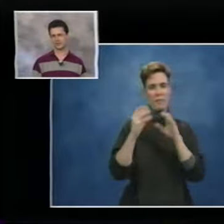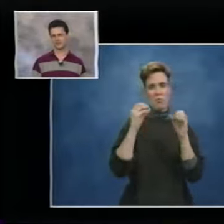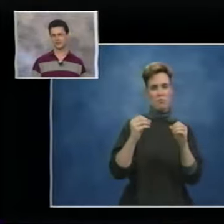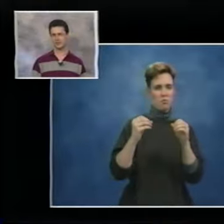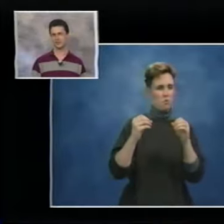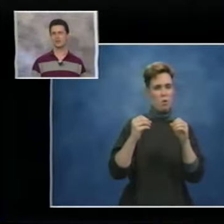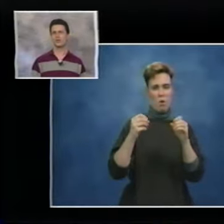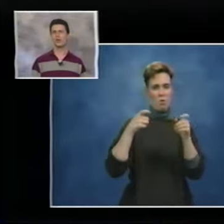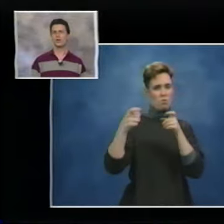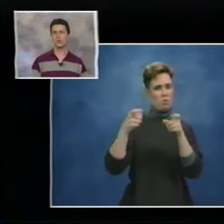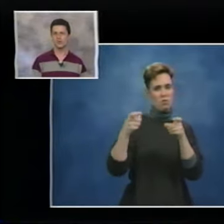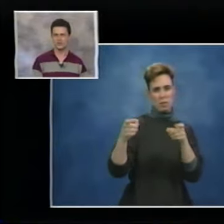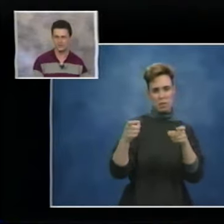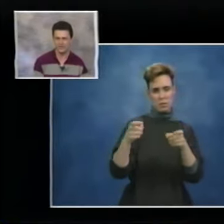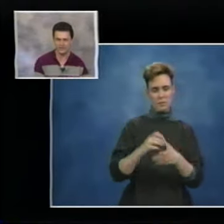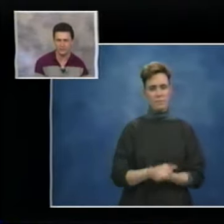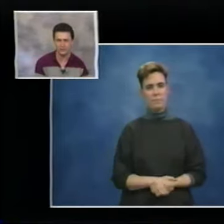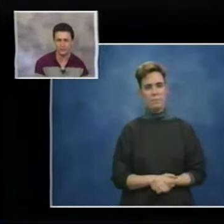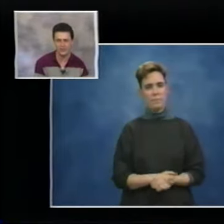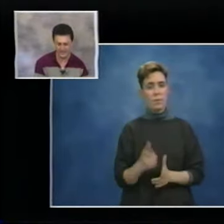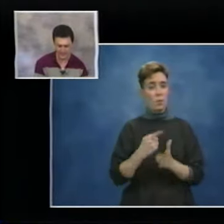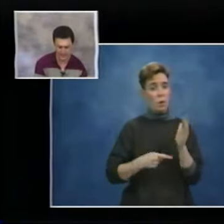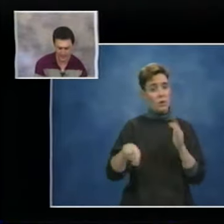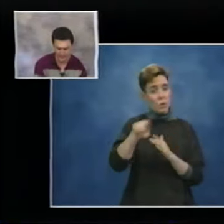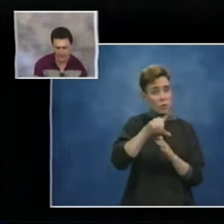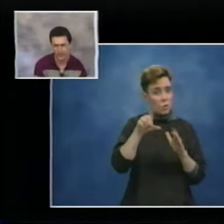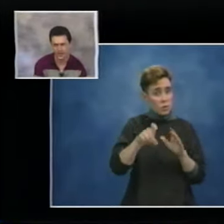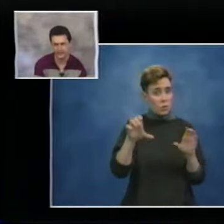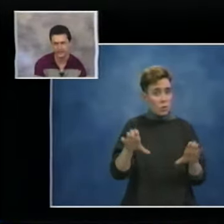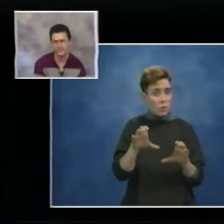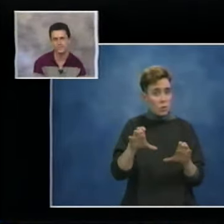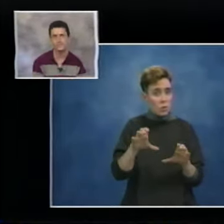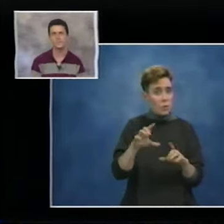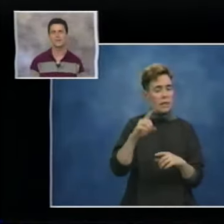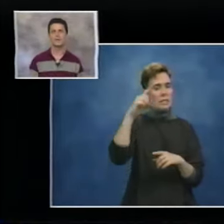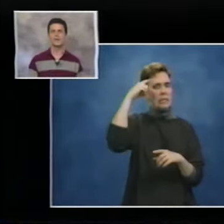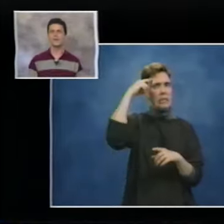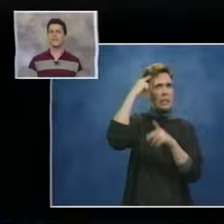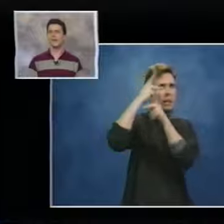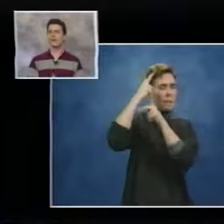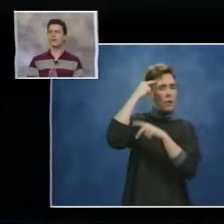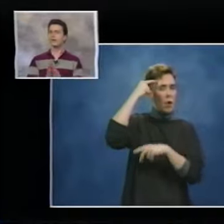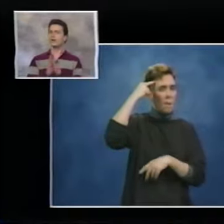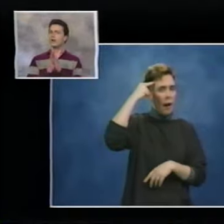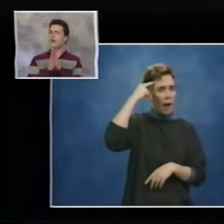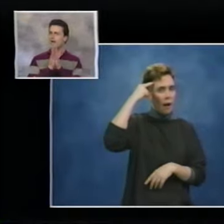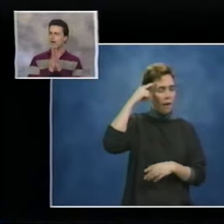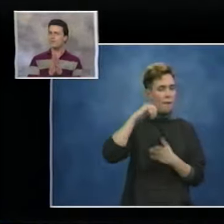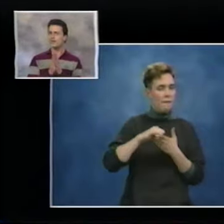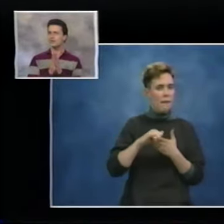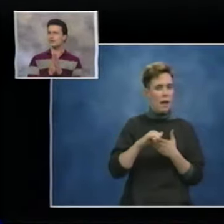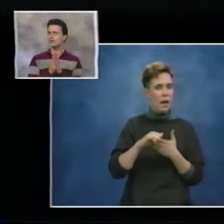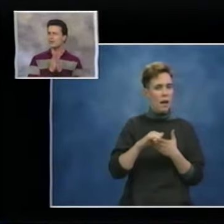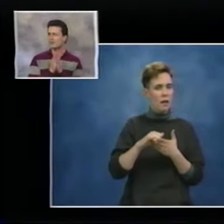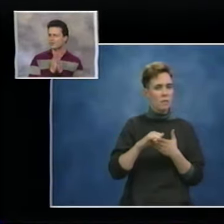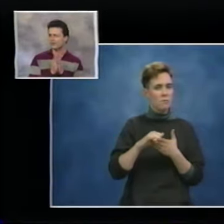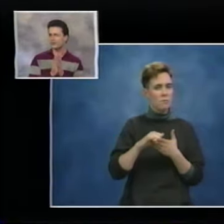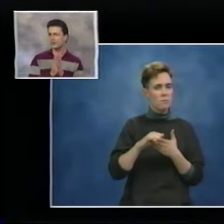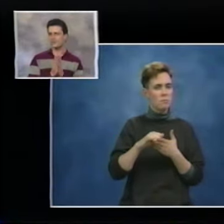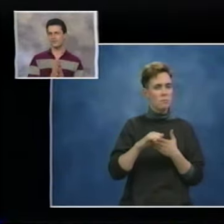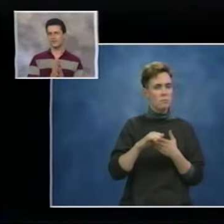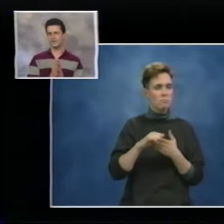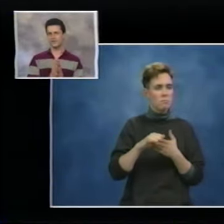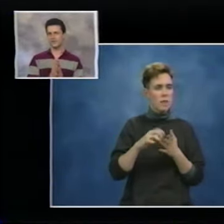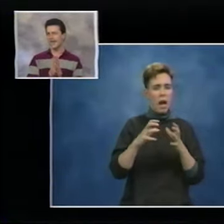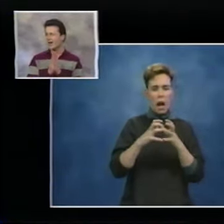restriction. What you need to do is keep in mind that how much do we